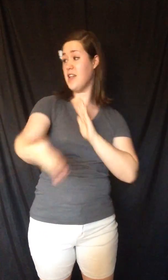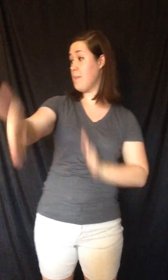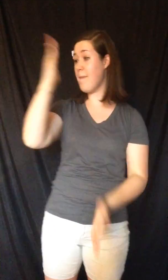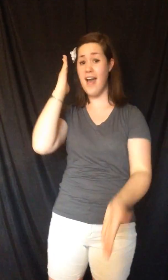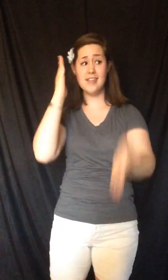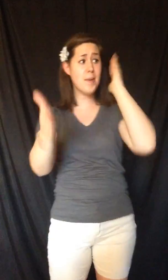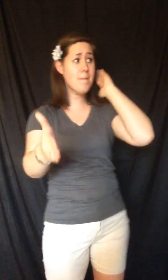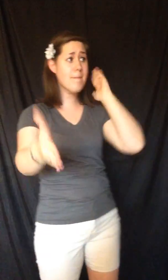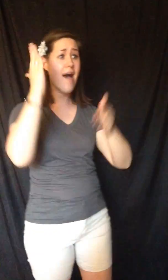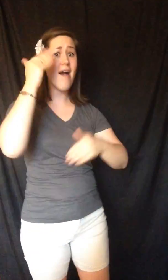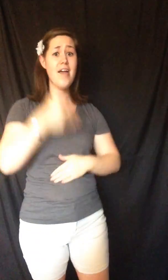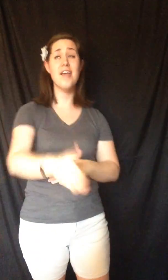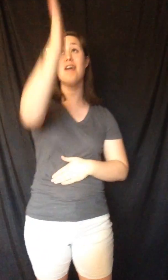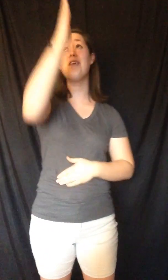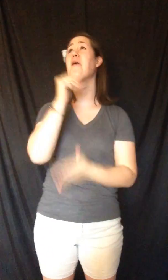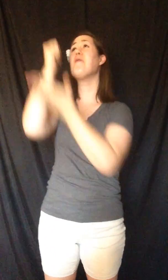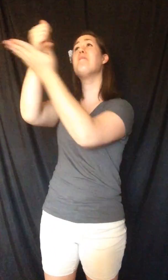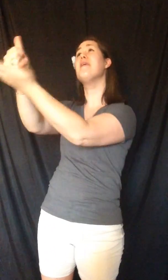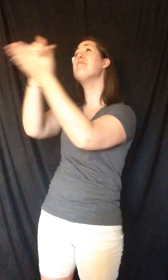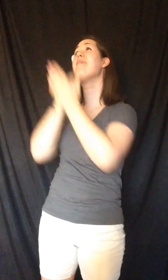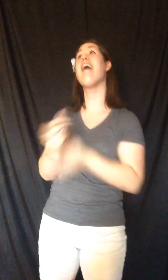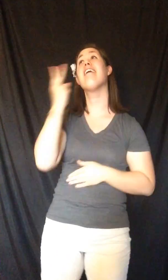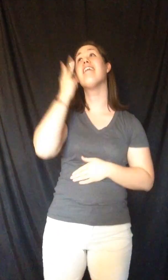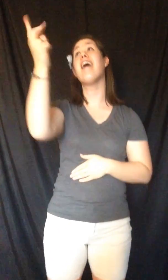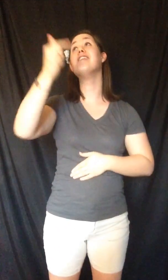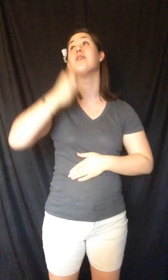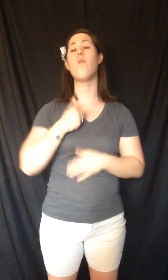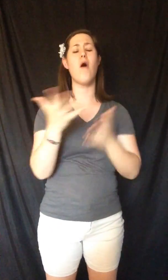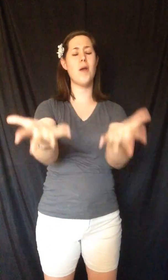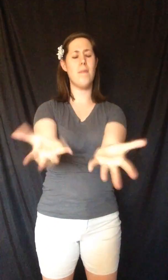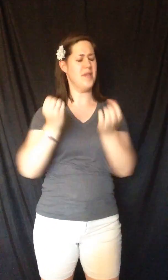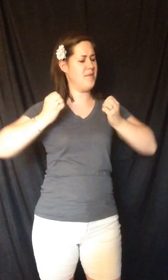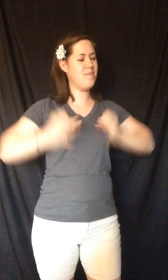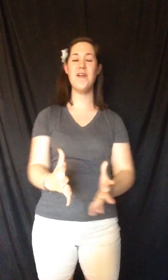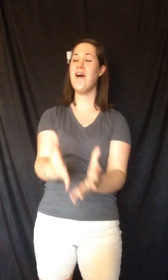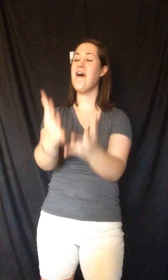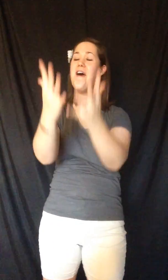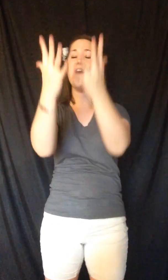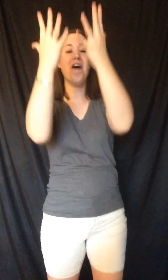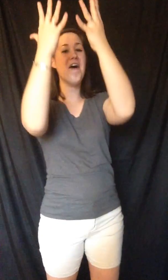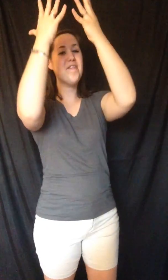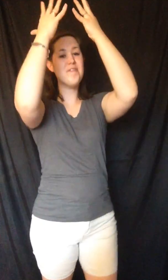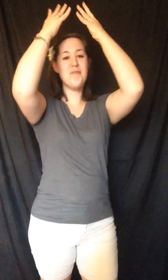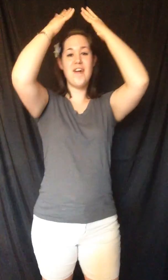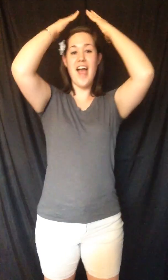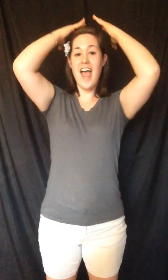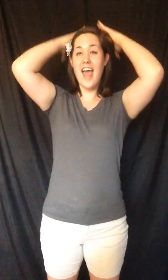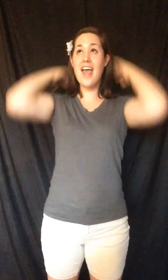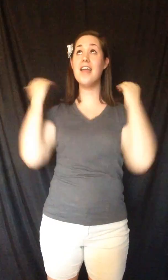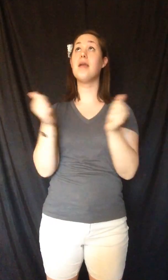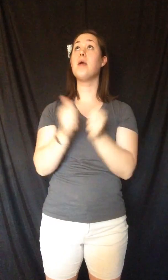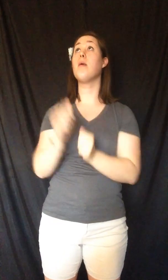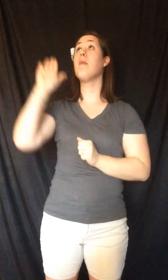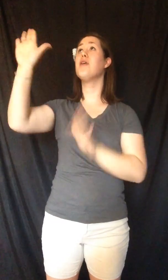us. Passing by, God opened my eyes. I want to be blown away by